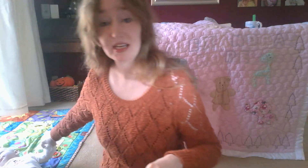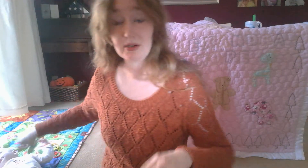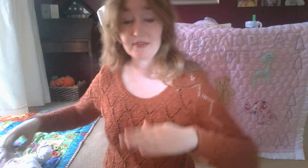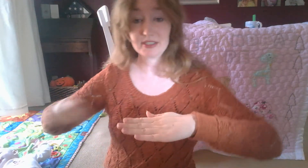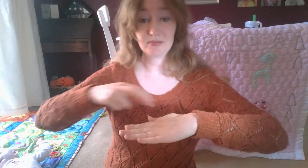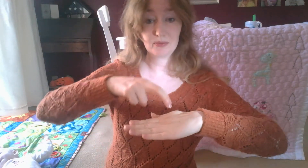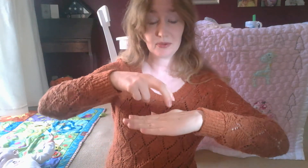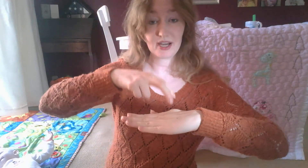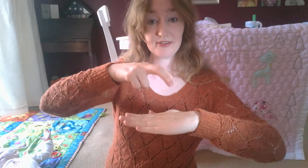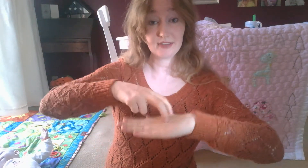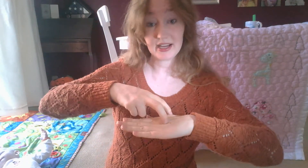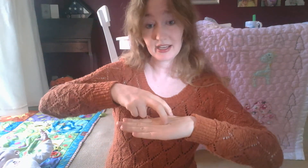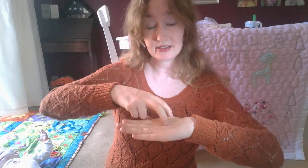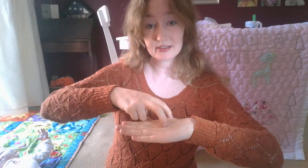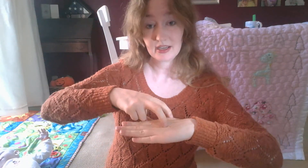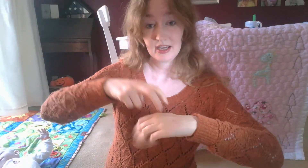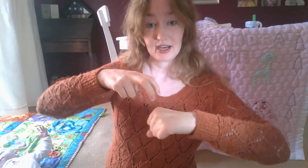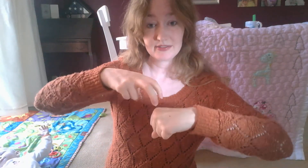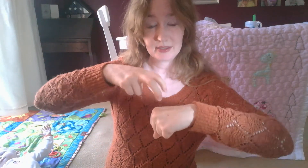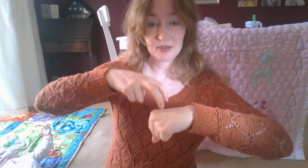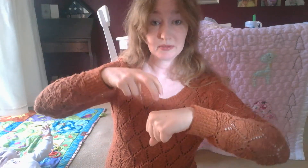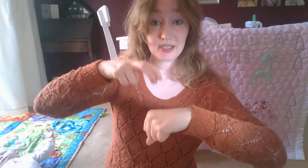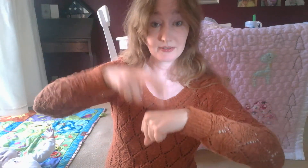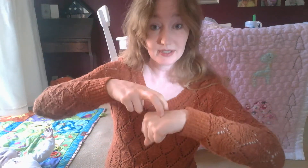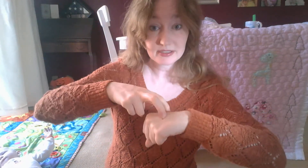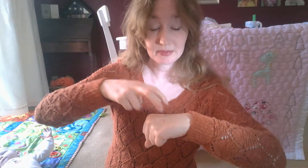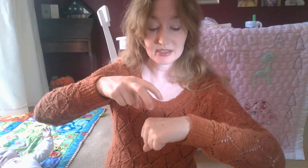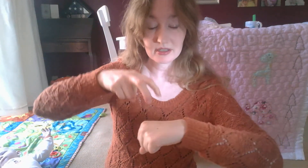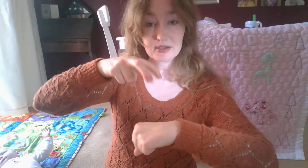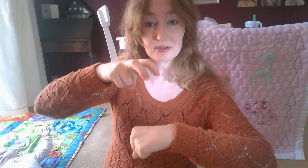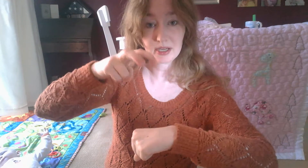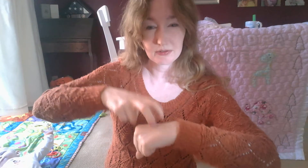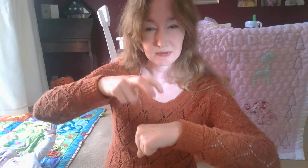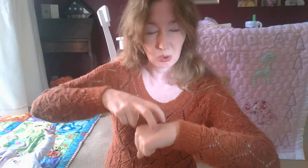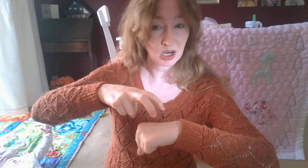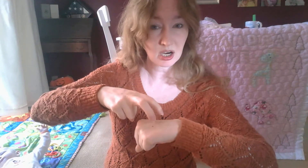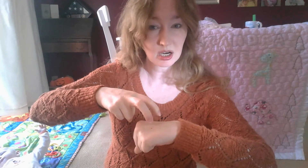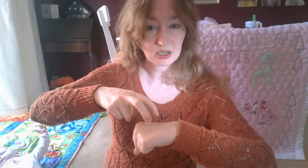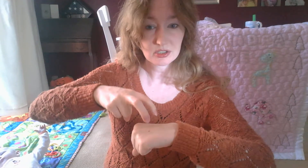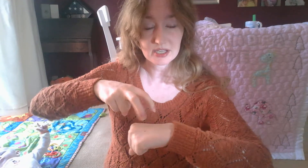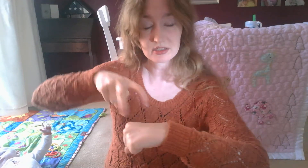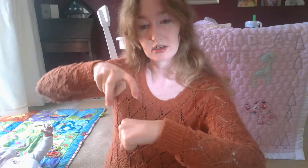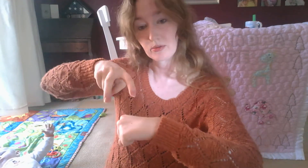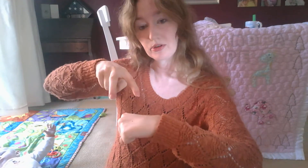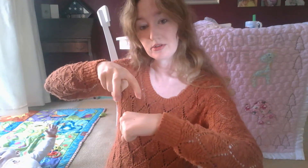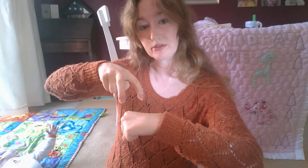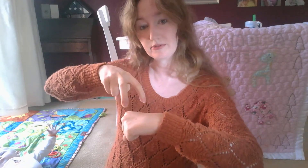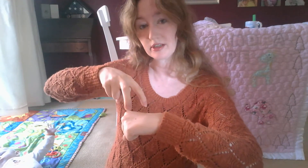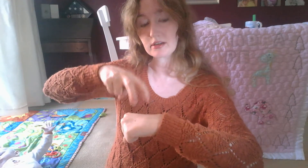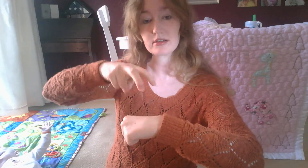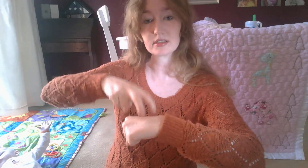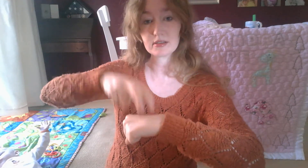potato. I've seen people have a flat hand. I've seen people make a fist, but as long as you make a fork gesture with your two fingers,